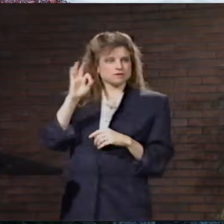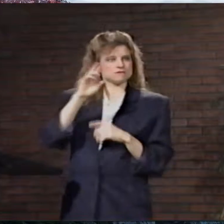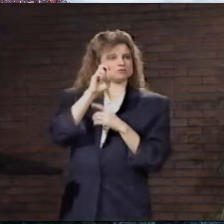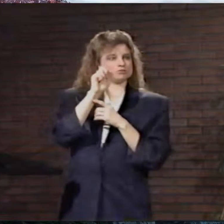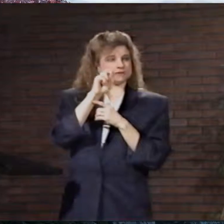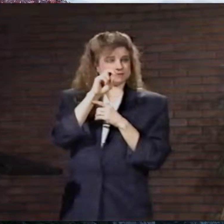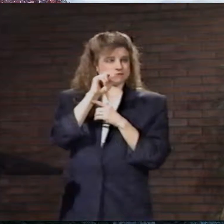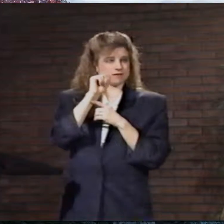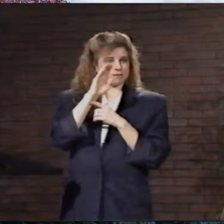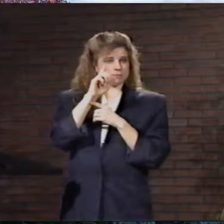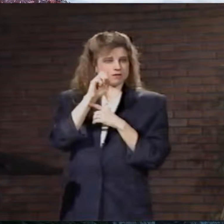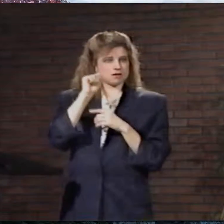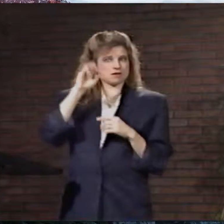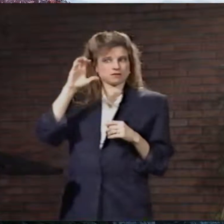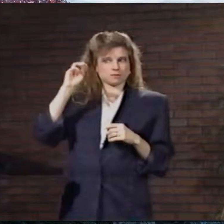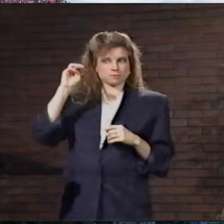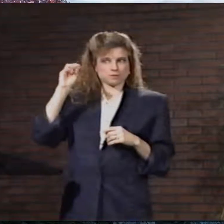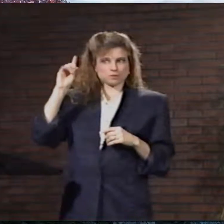them.